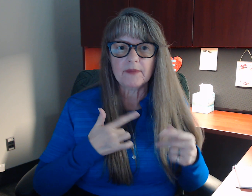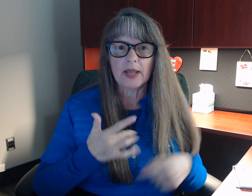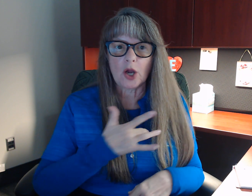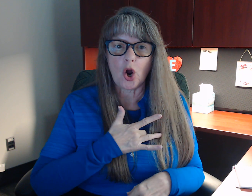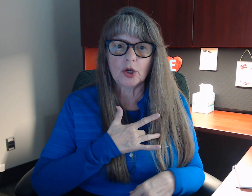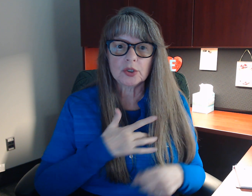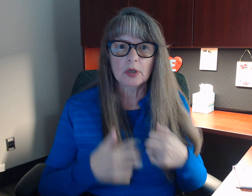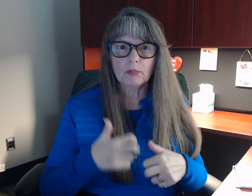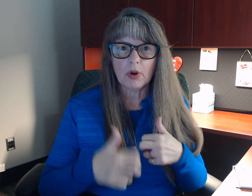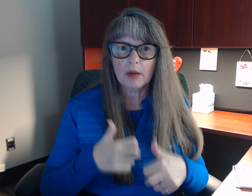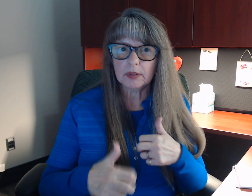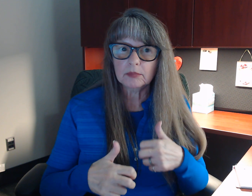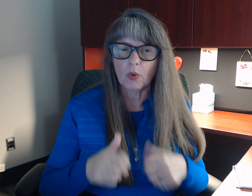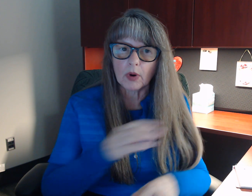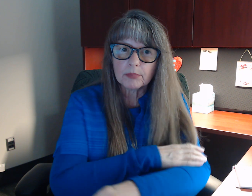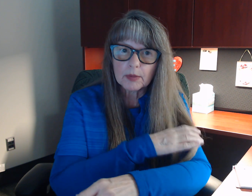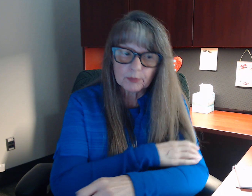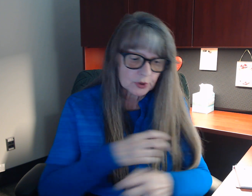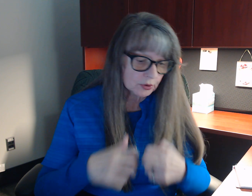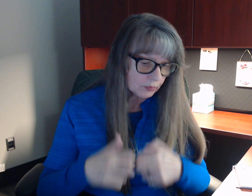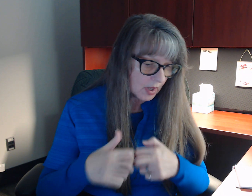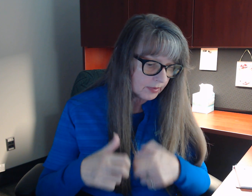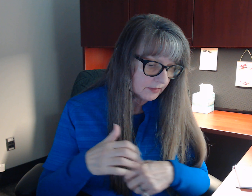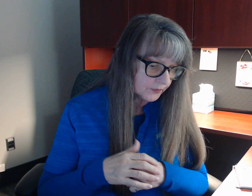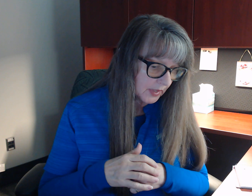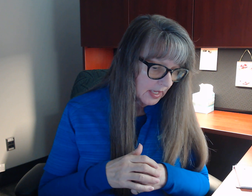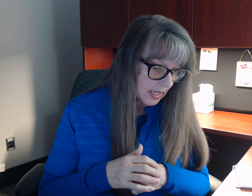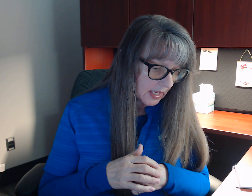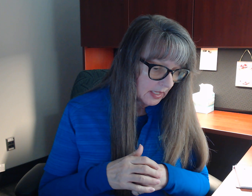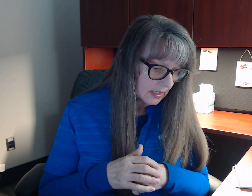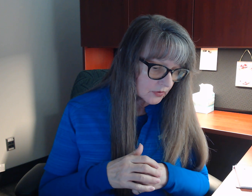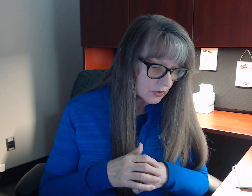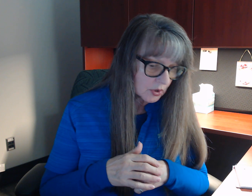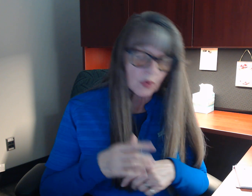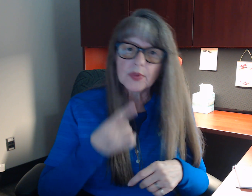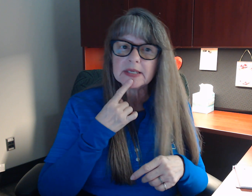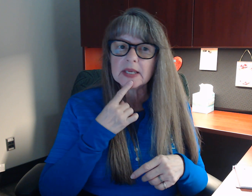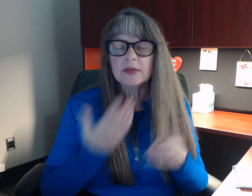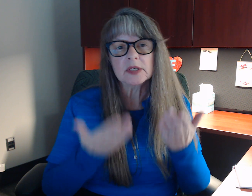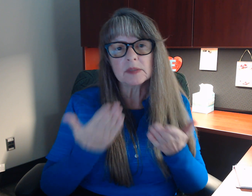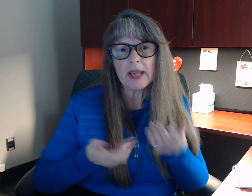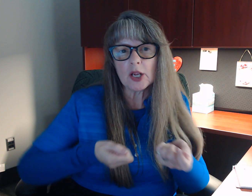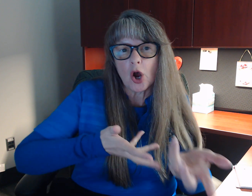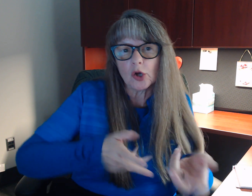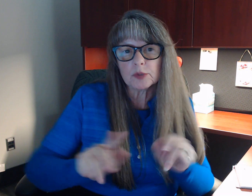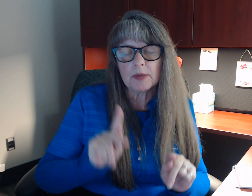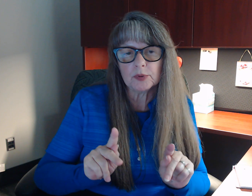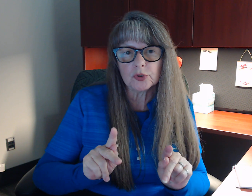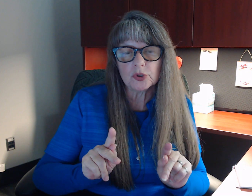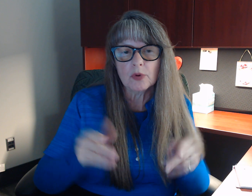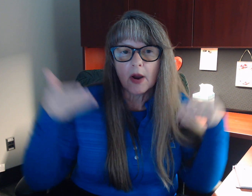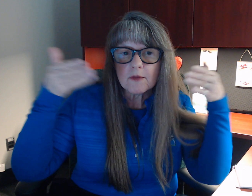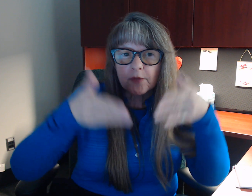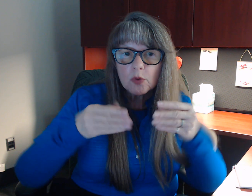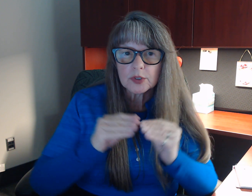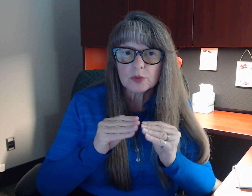a heart problem or a blood pressure problem. And so they said that this may cause people to focus